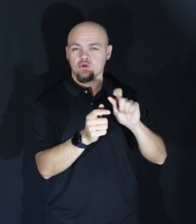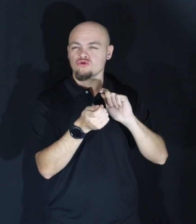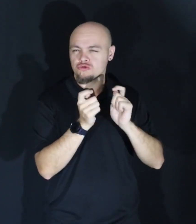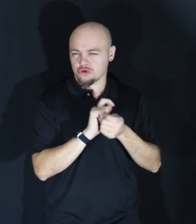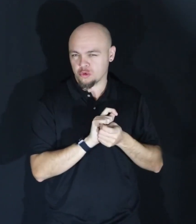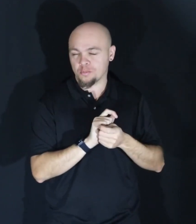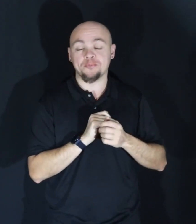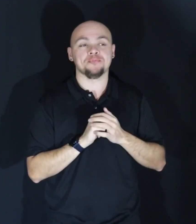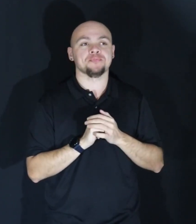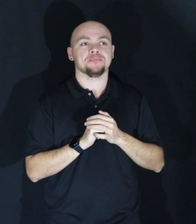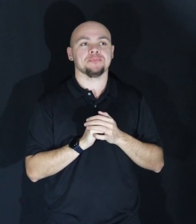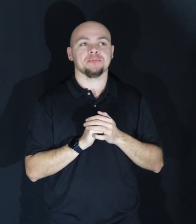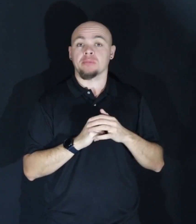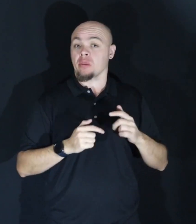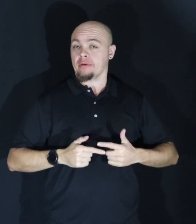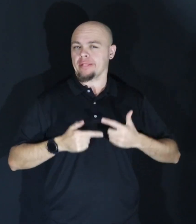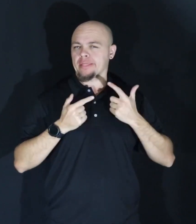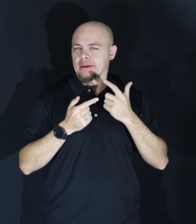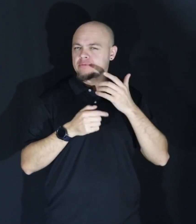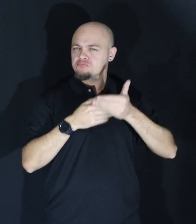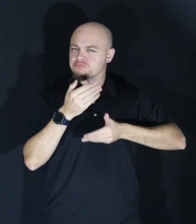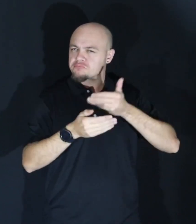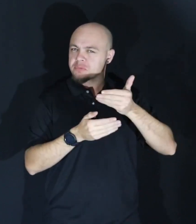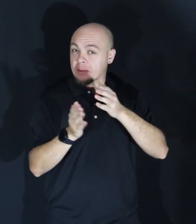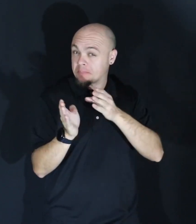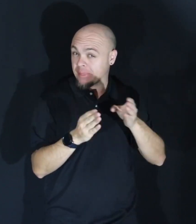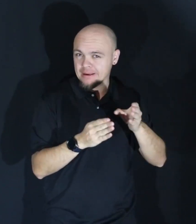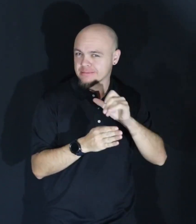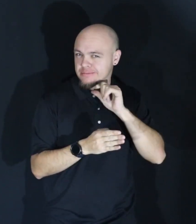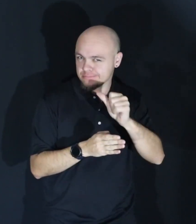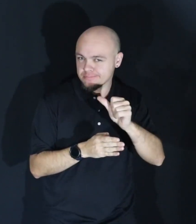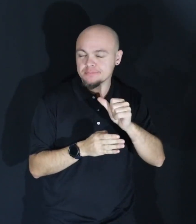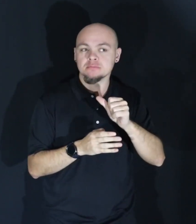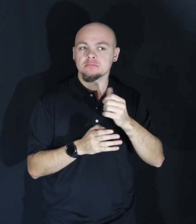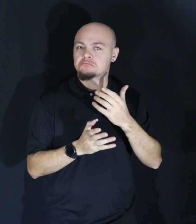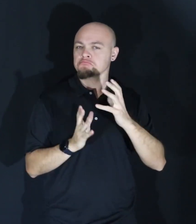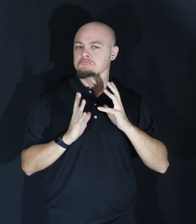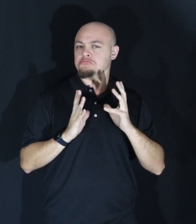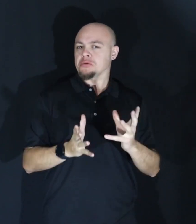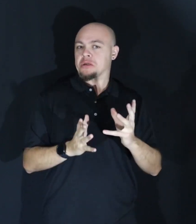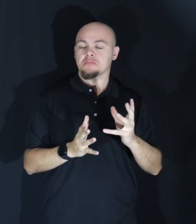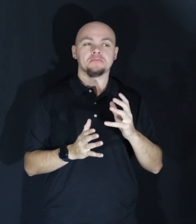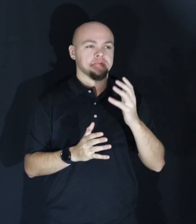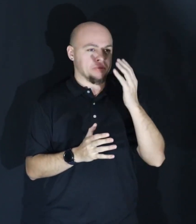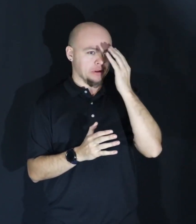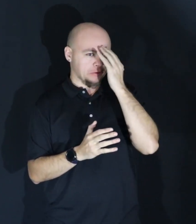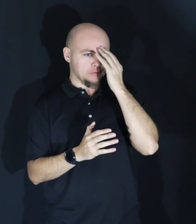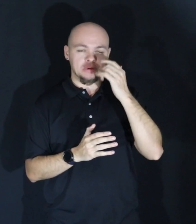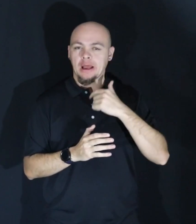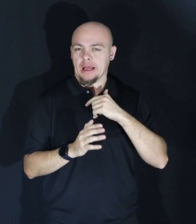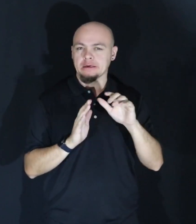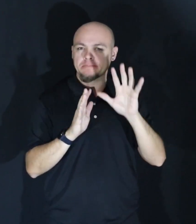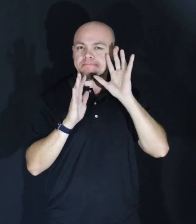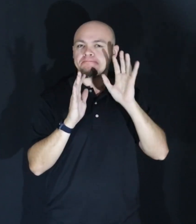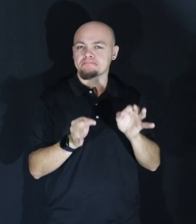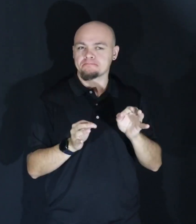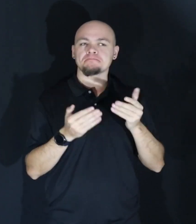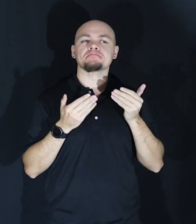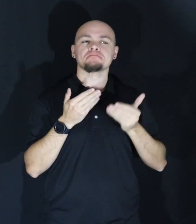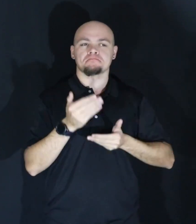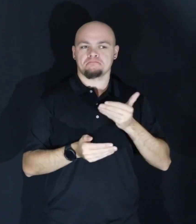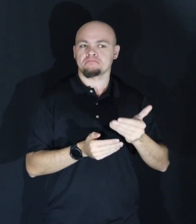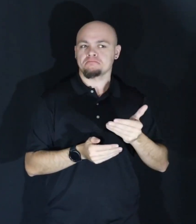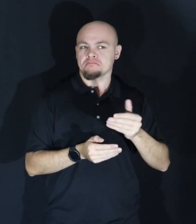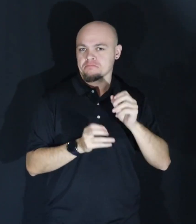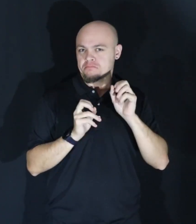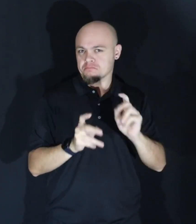that even if life doesn't always go as planned, that it would be okay if I consciously chose it that way. Although